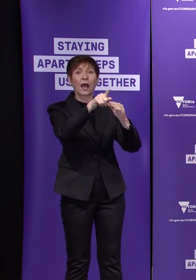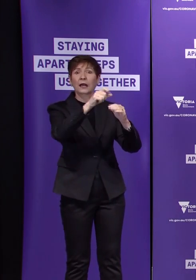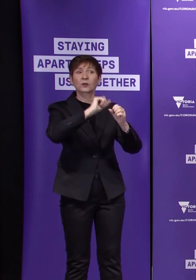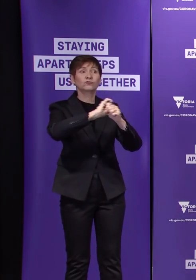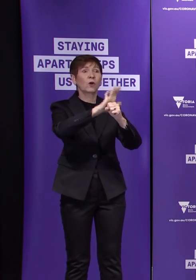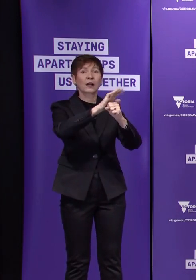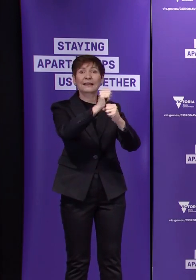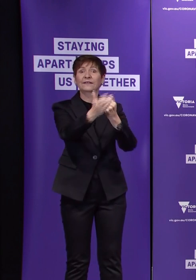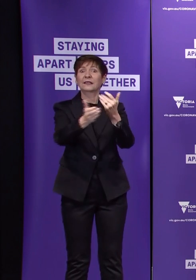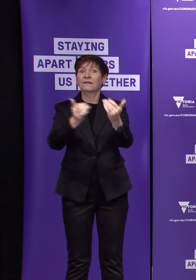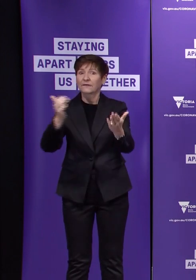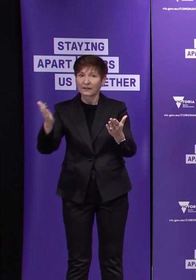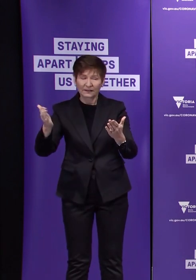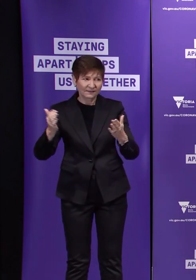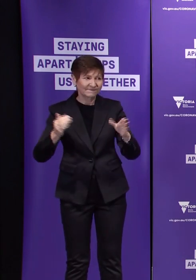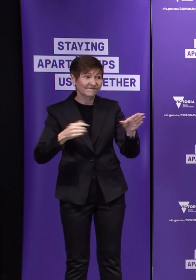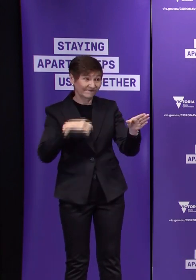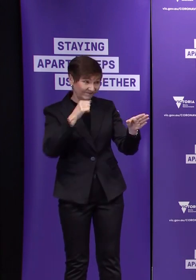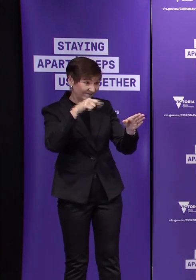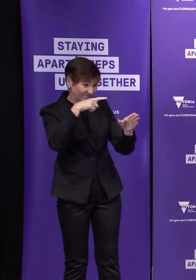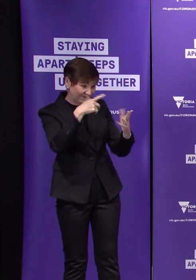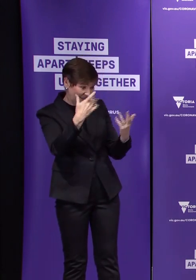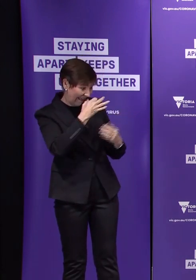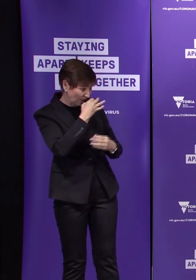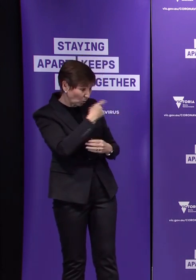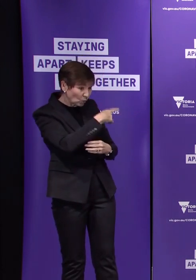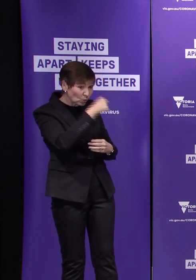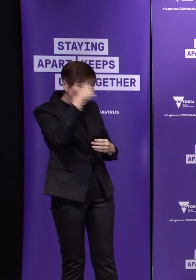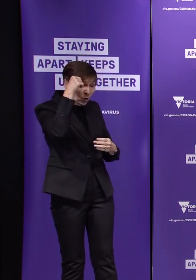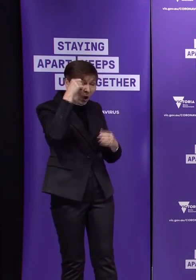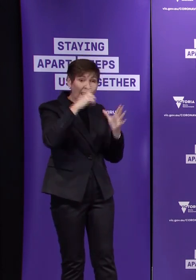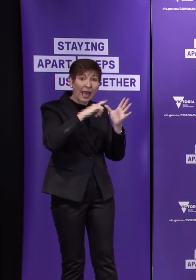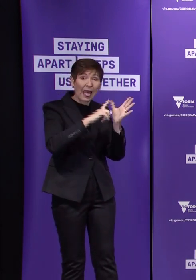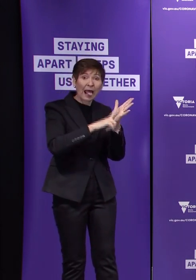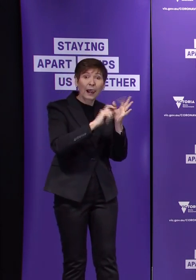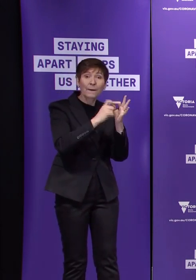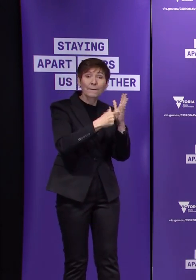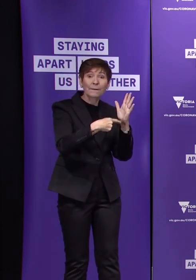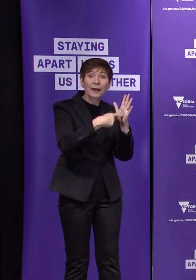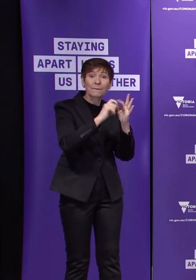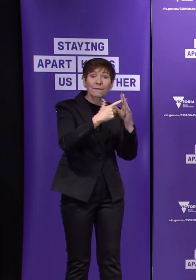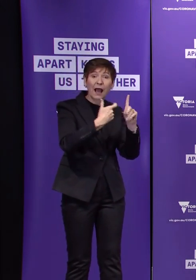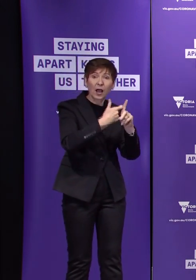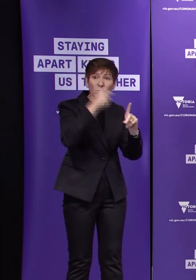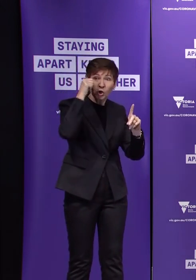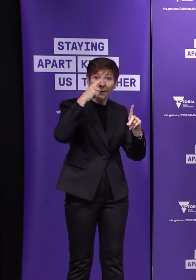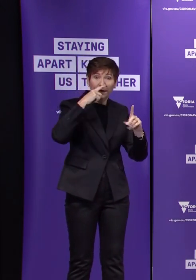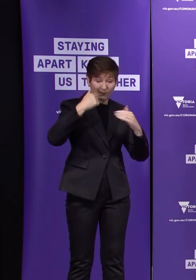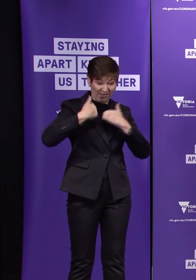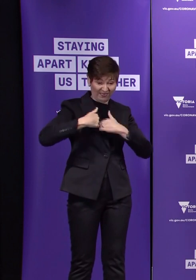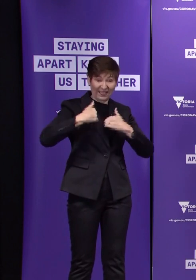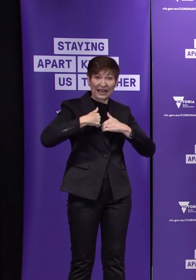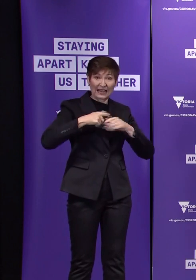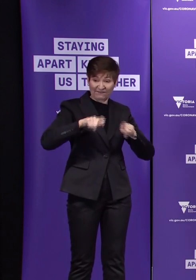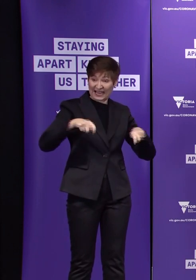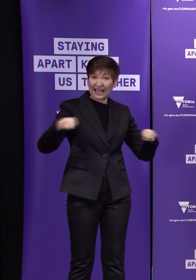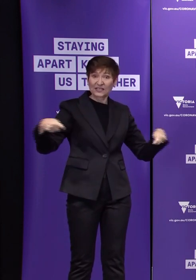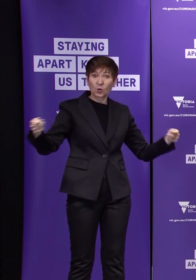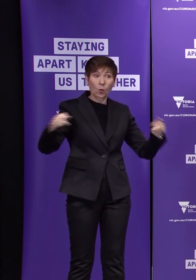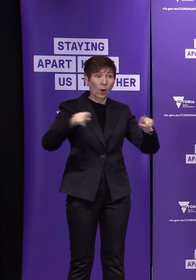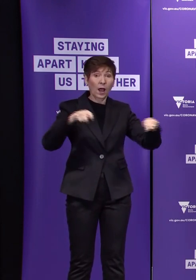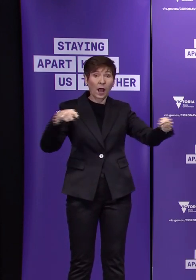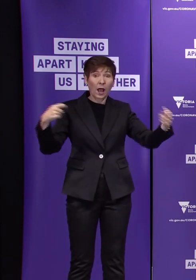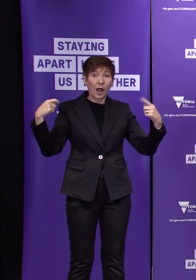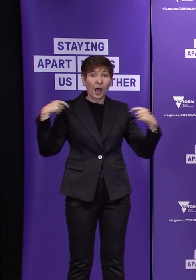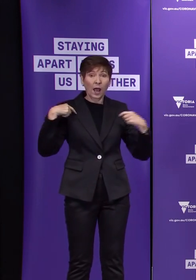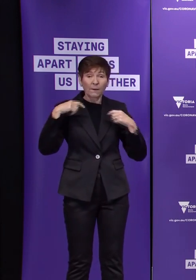can understand the concerns of Yeah, local sure. residents Sure. in Albert Park, and the importance of having either visible police or